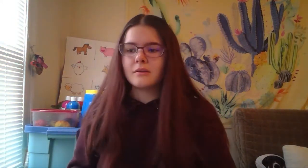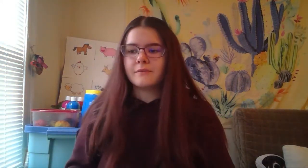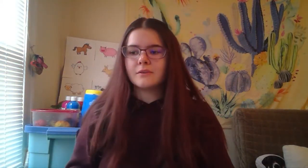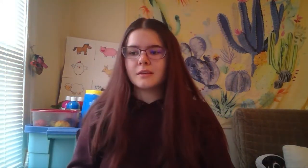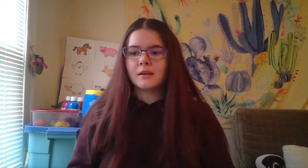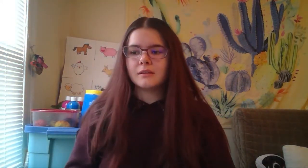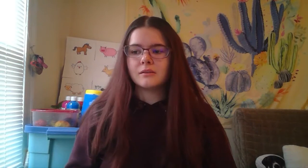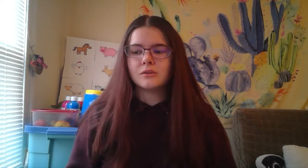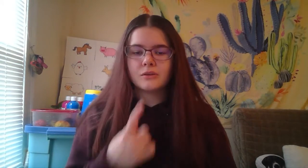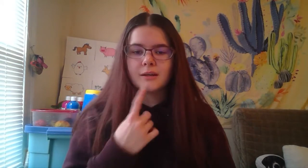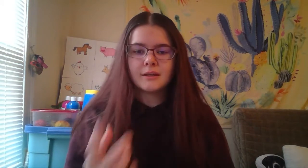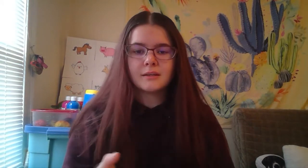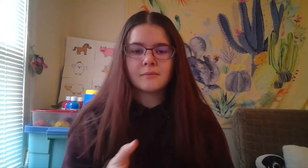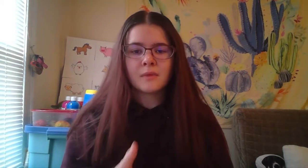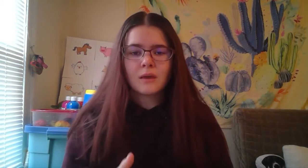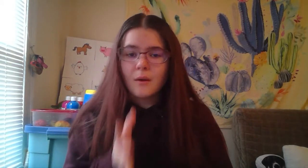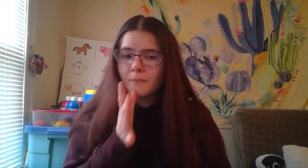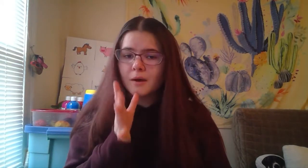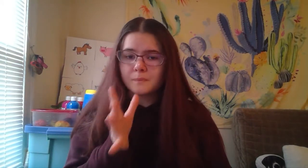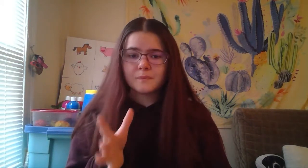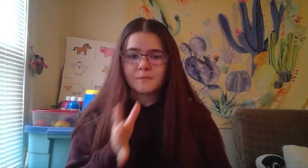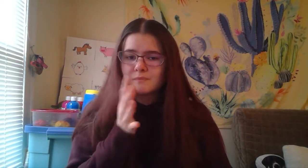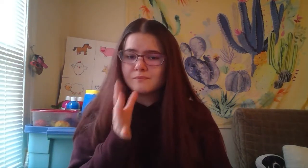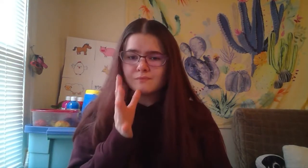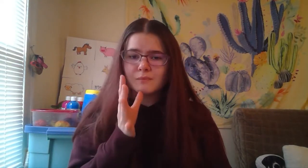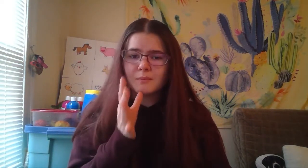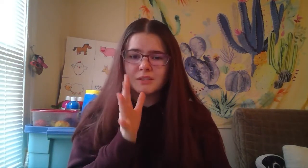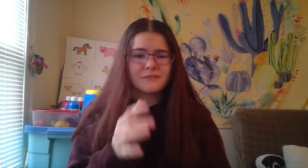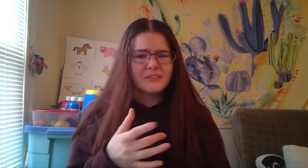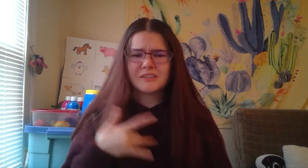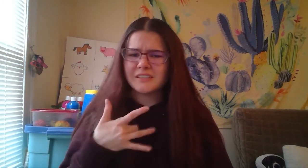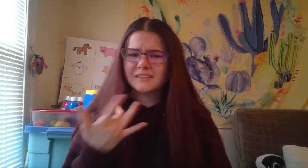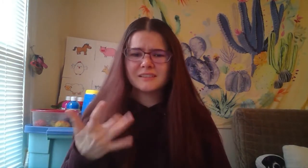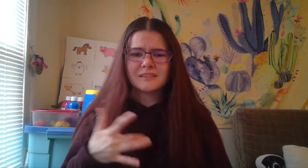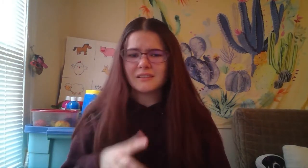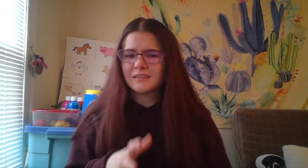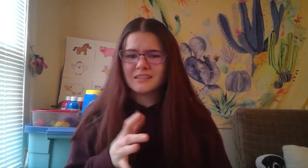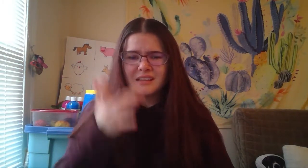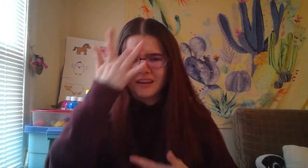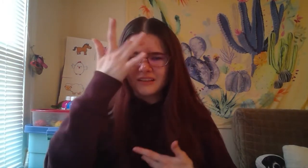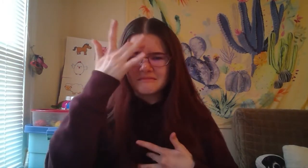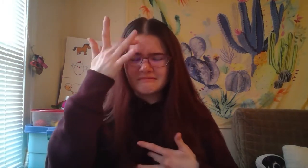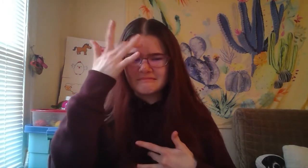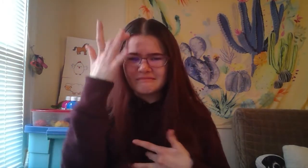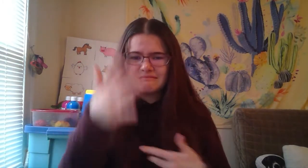If you're saying to your kids, Mama's feeling sick.